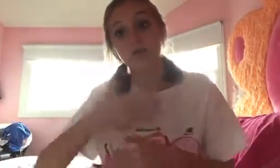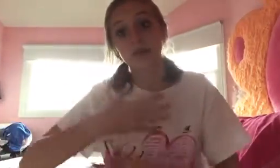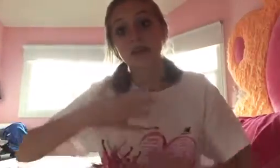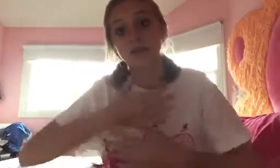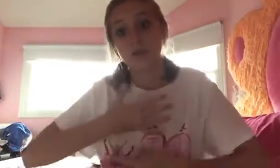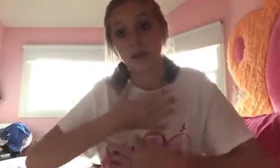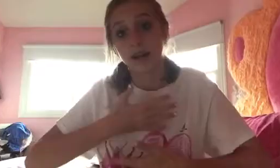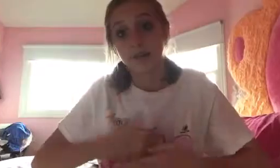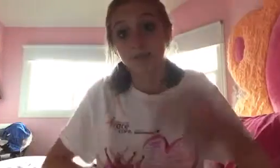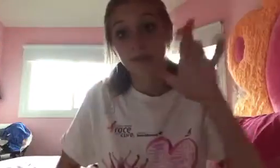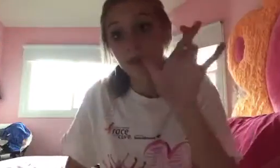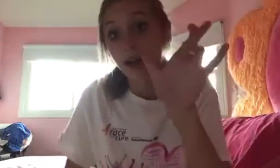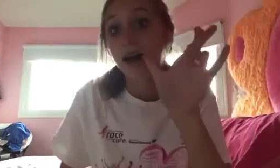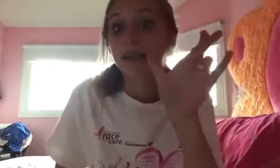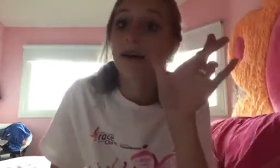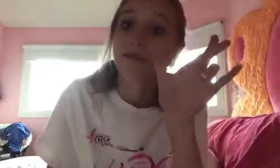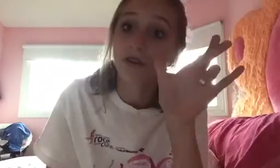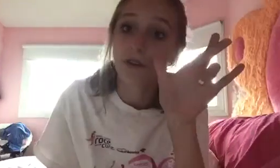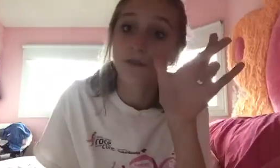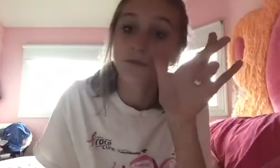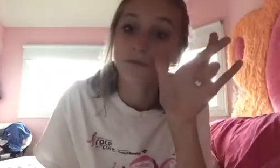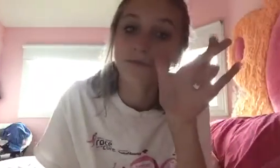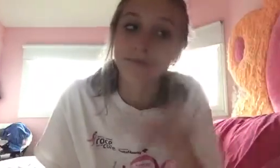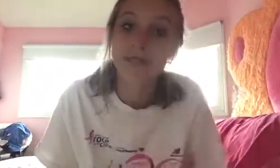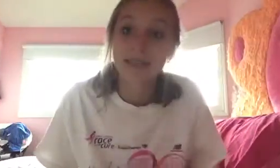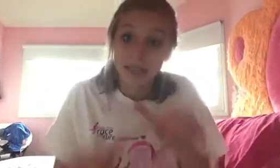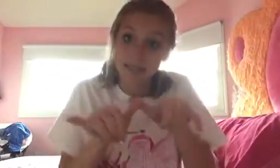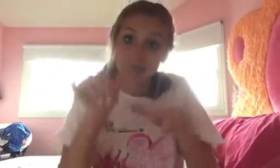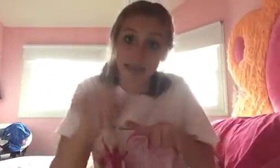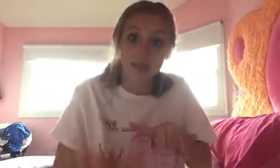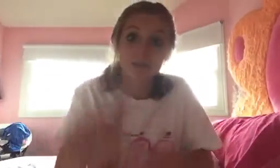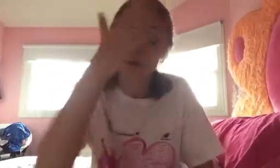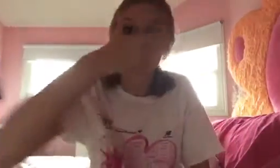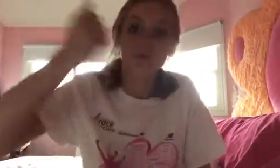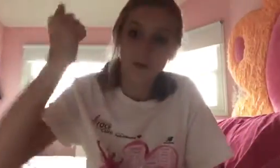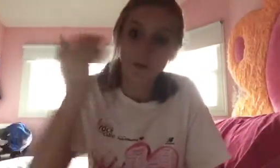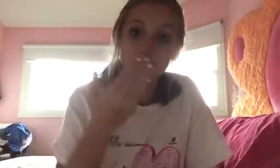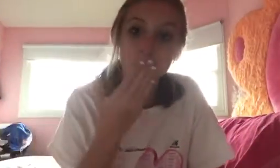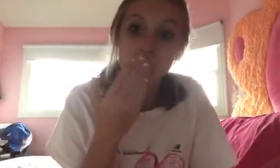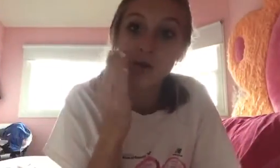you enjoyed. I love you. Stay beautiful.